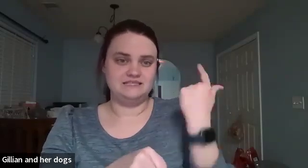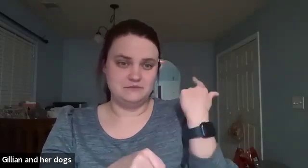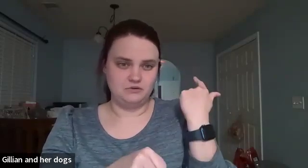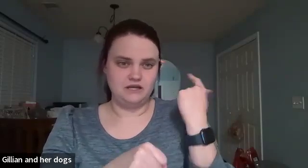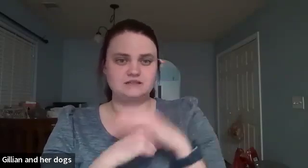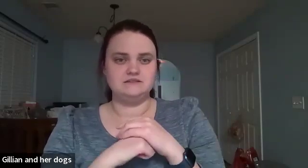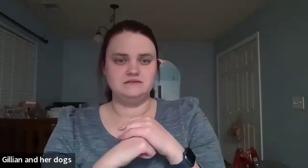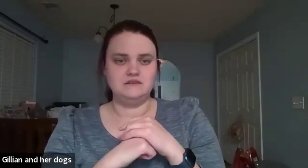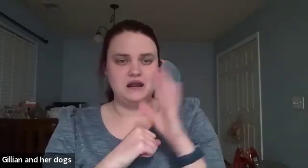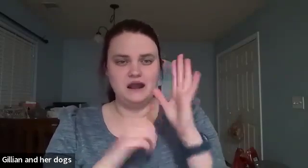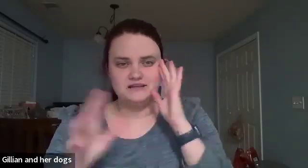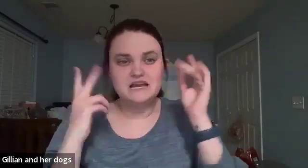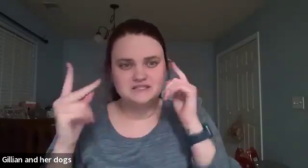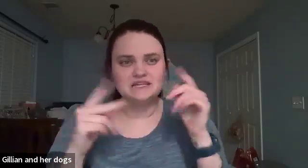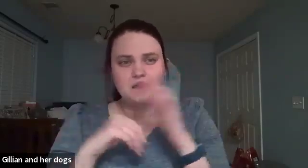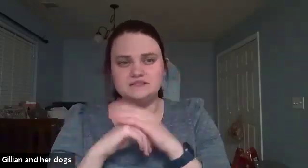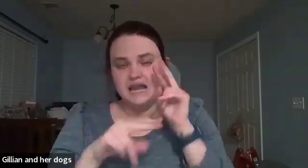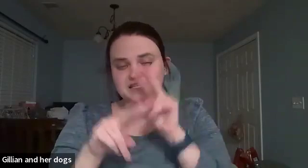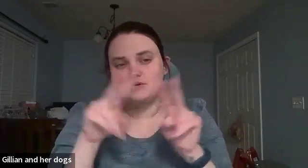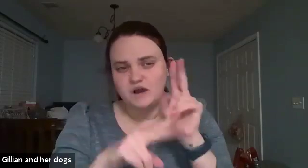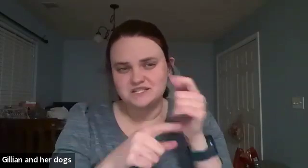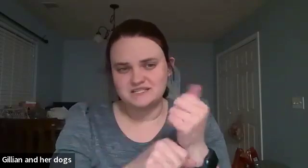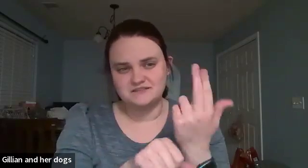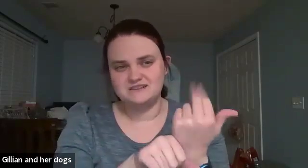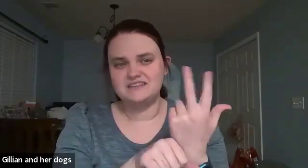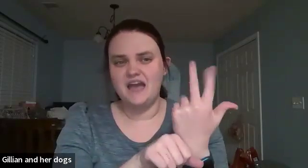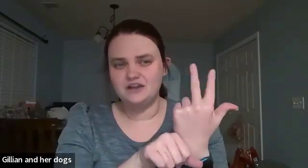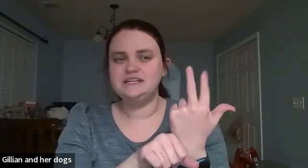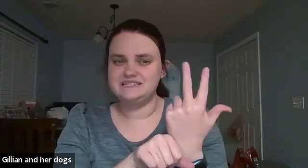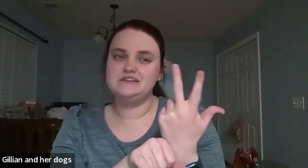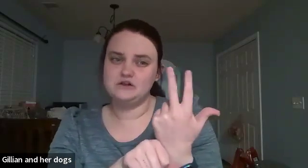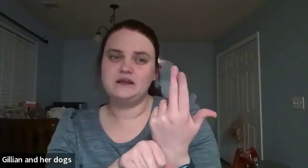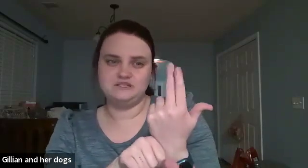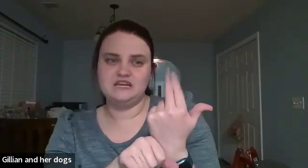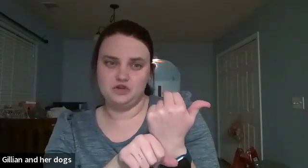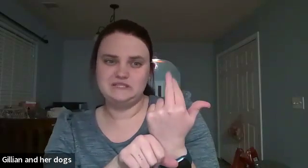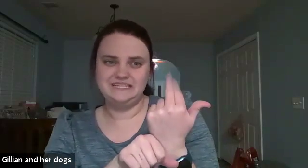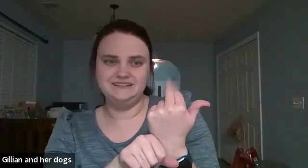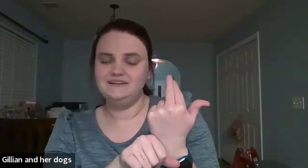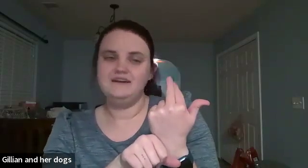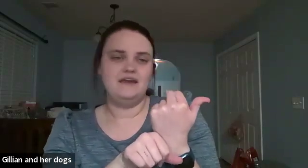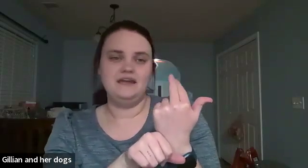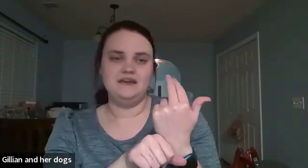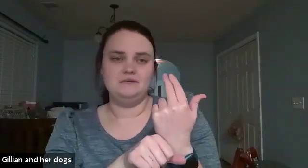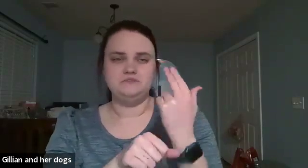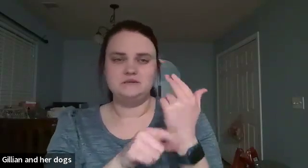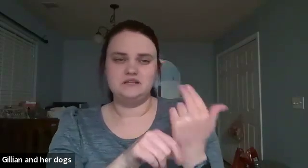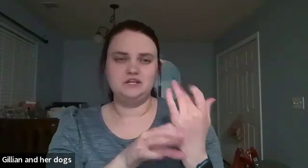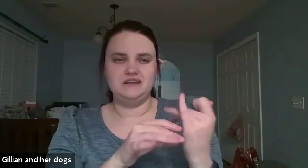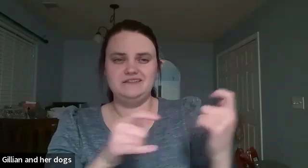Kind of separate it. And because I could see, I was like, as I was watching myself sign, I was like, that could easily look like you're saying 13. And typically when you get